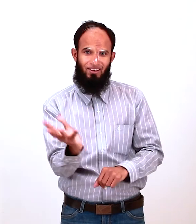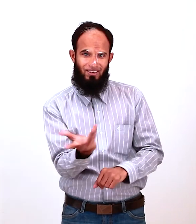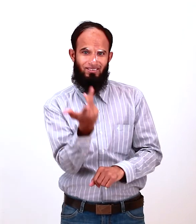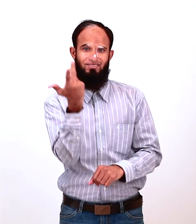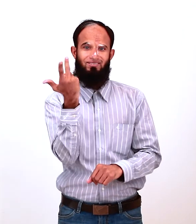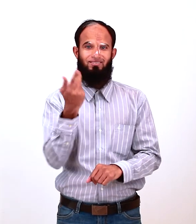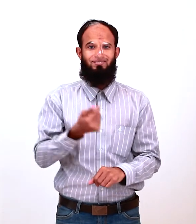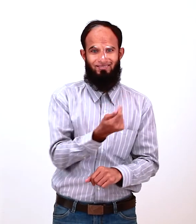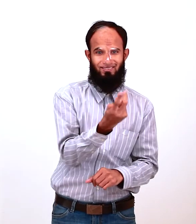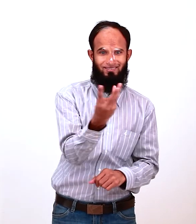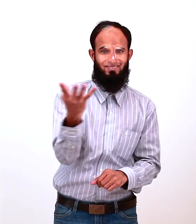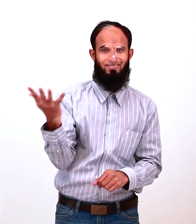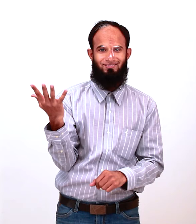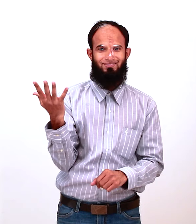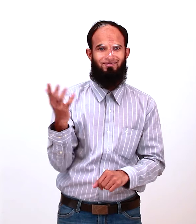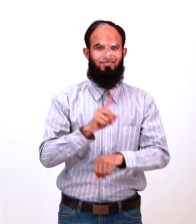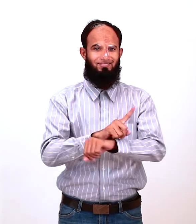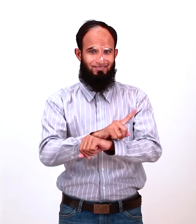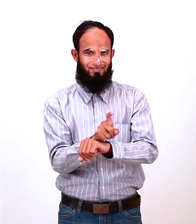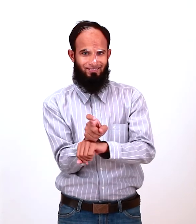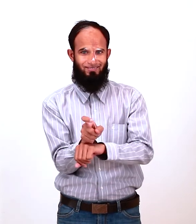or how many minutes are in an hour,